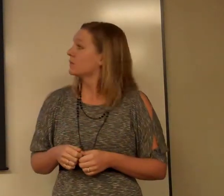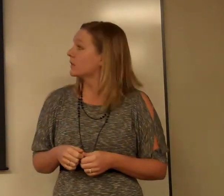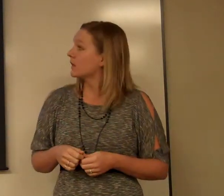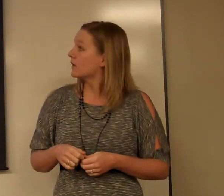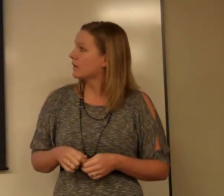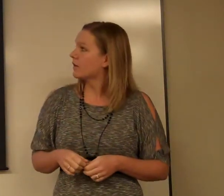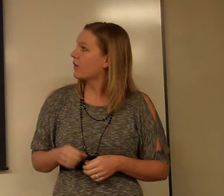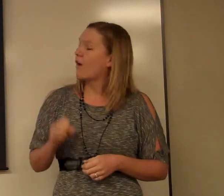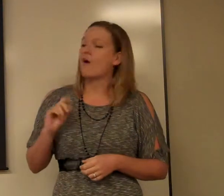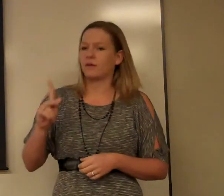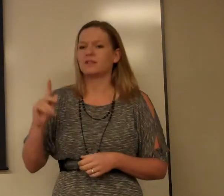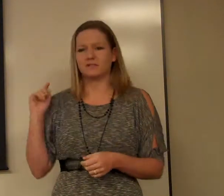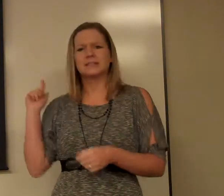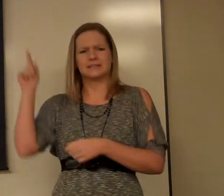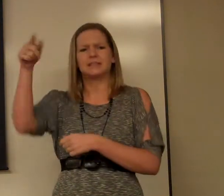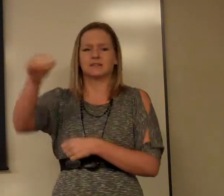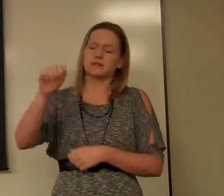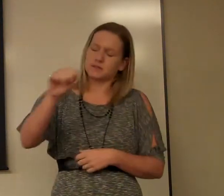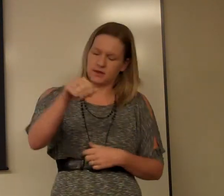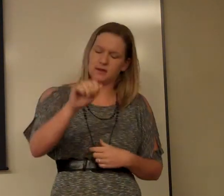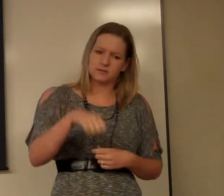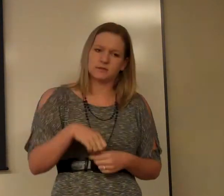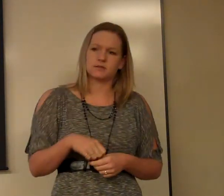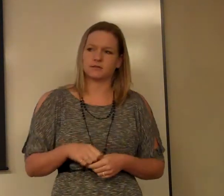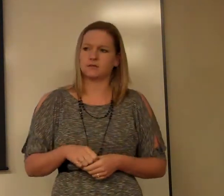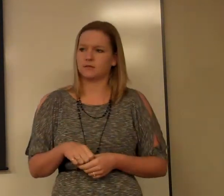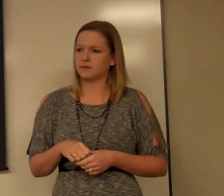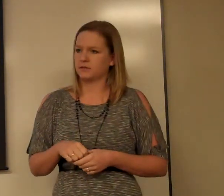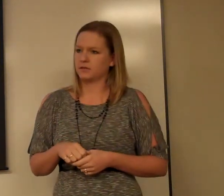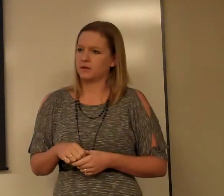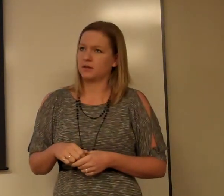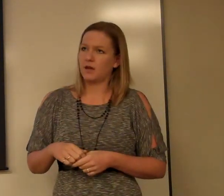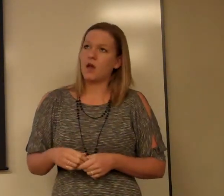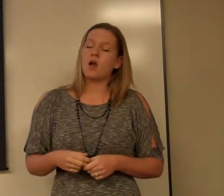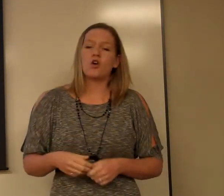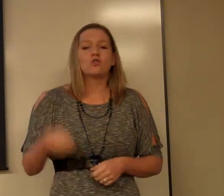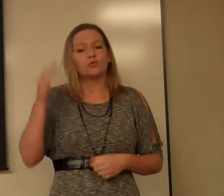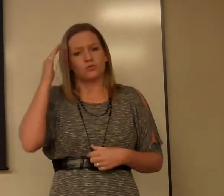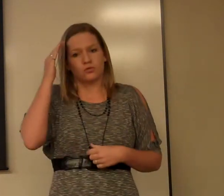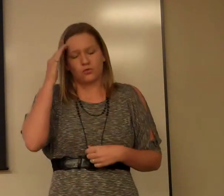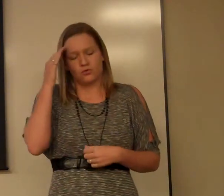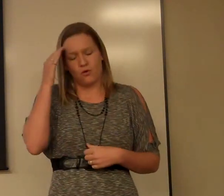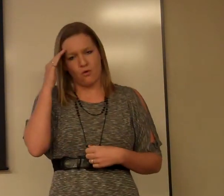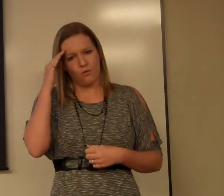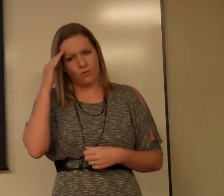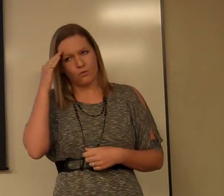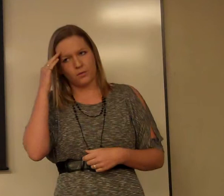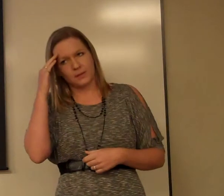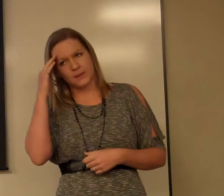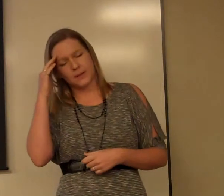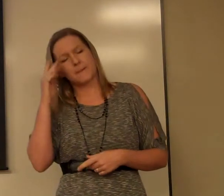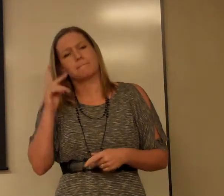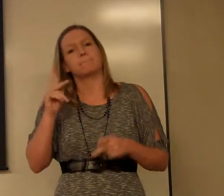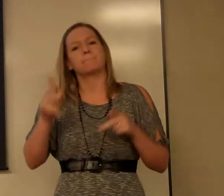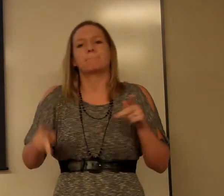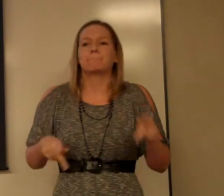Okay, that would be distance. Chris? Being sure that people knew how